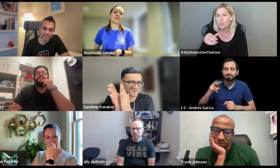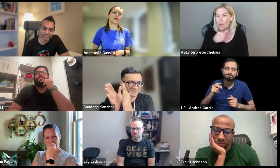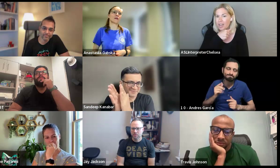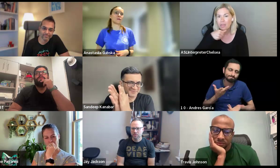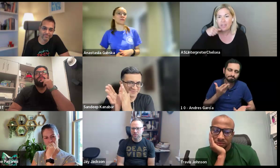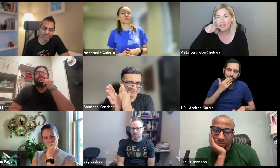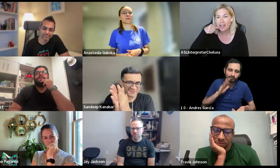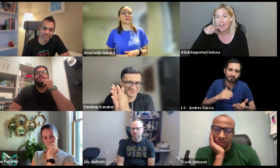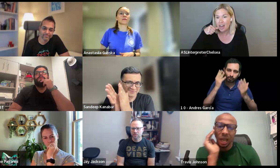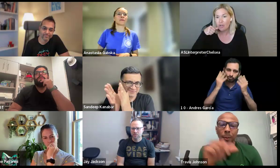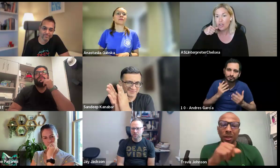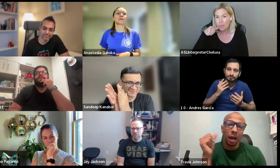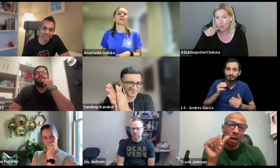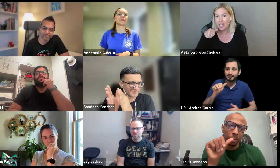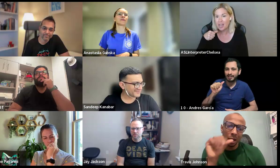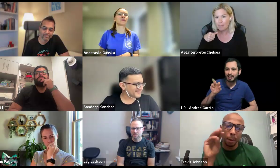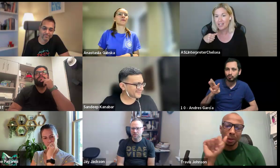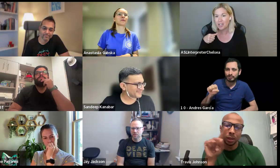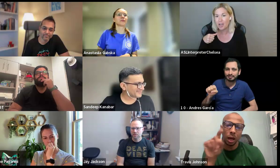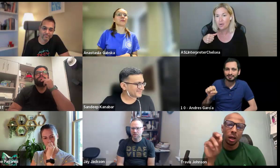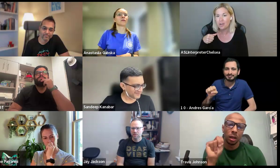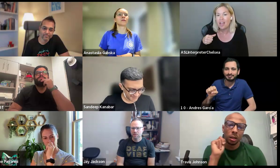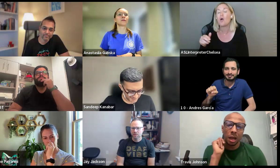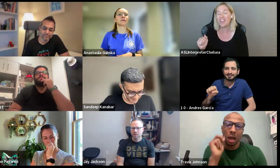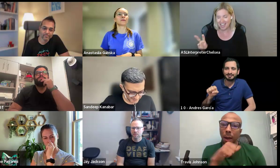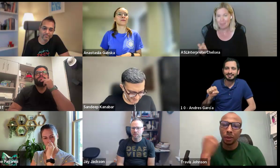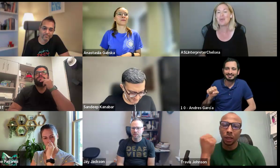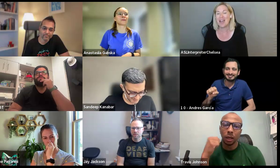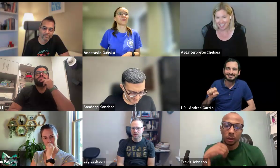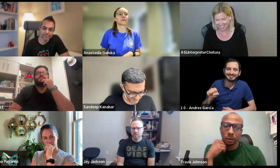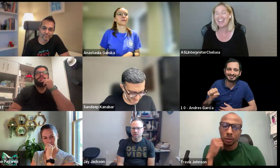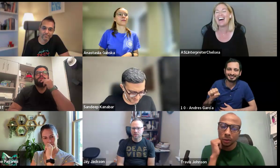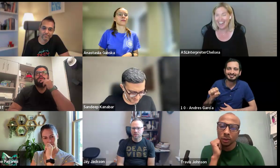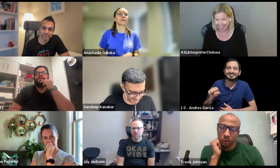was with another community in Mexico, with AWS.